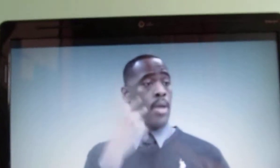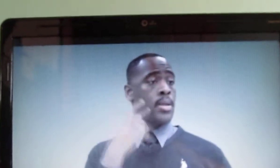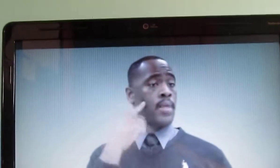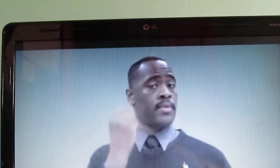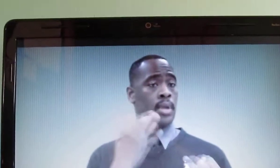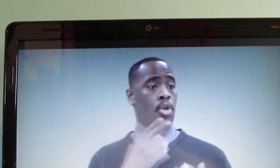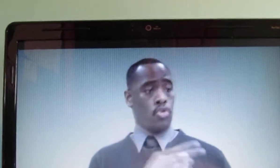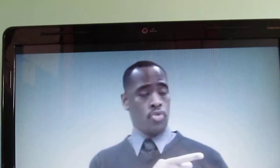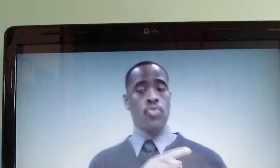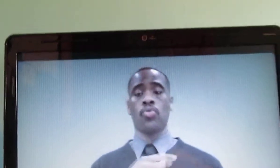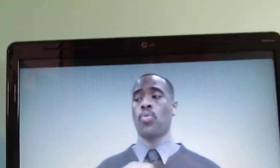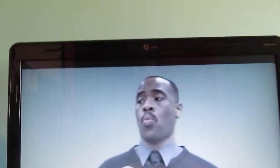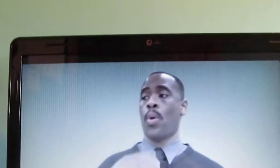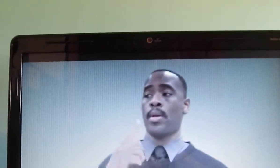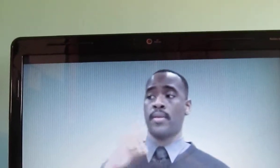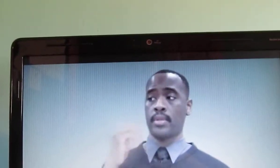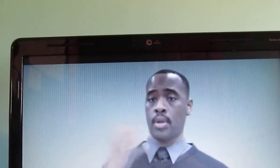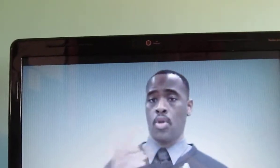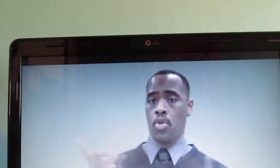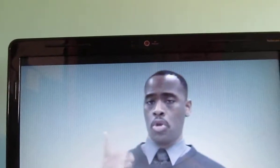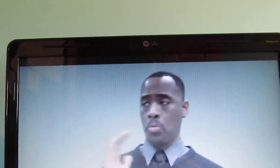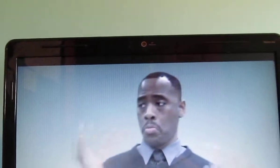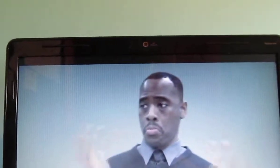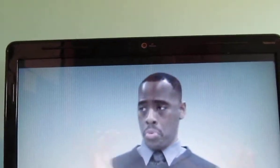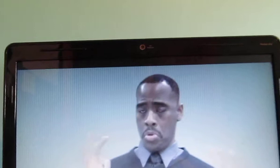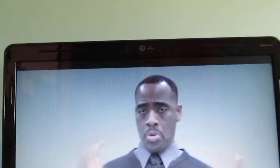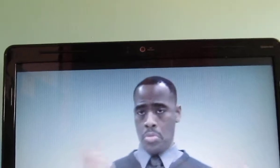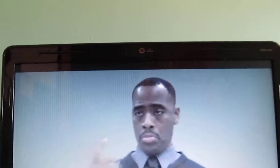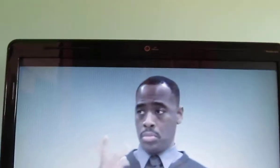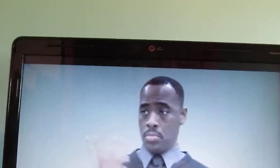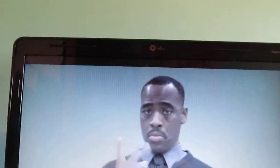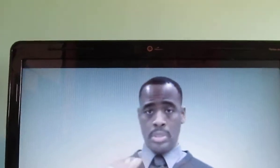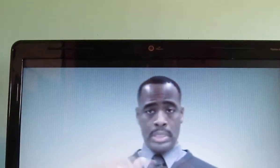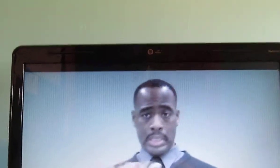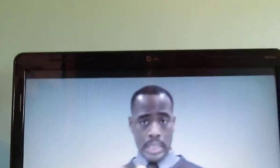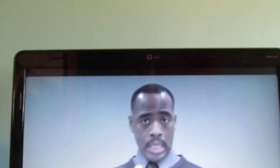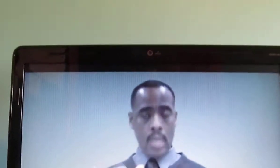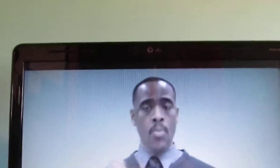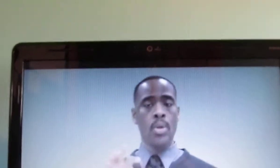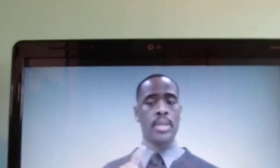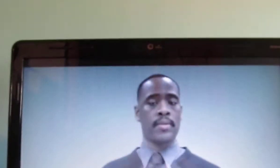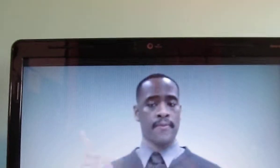Now what we noticed was the black deaf, and the white we compared,